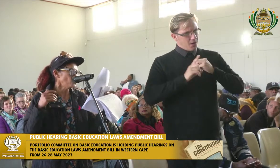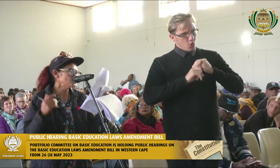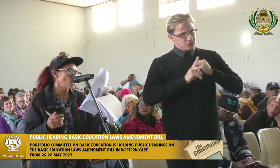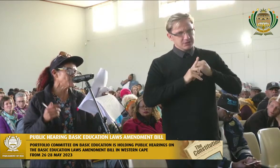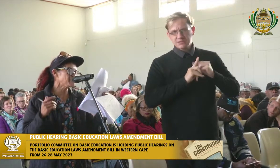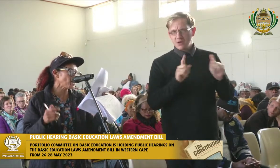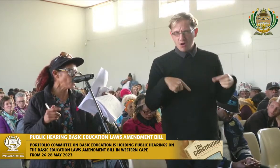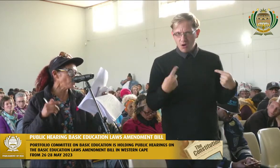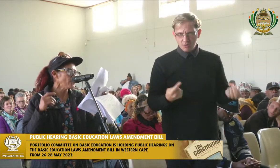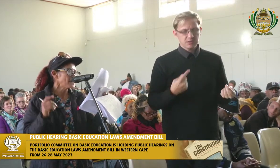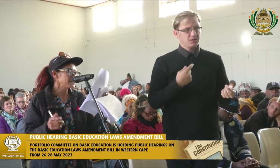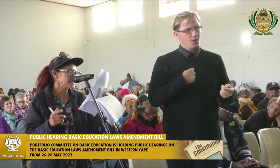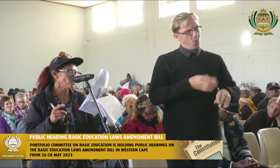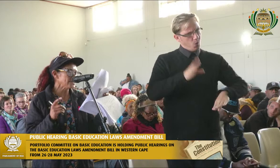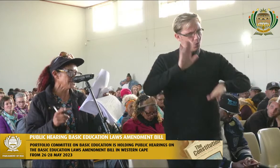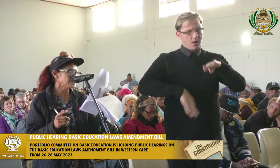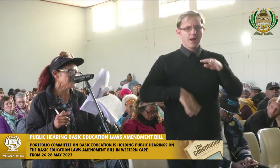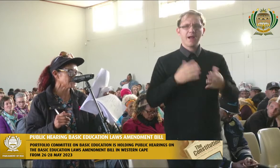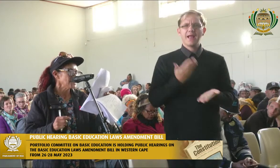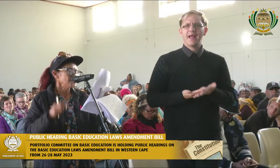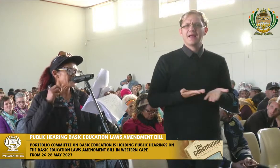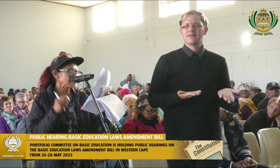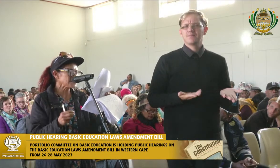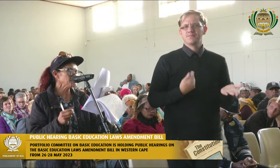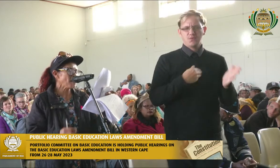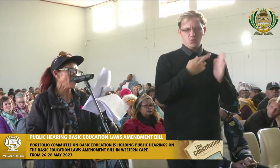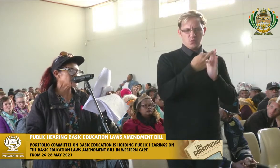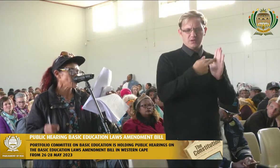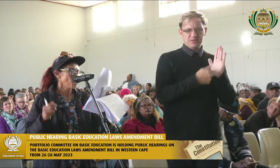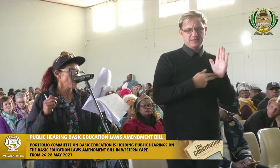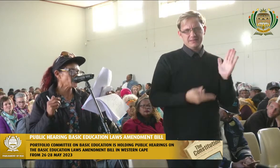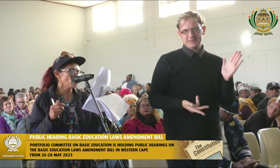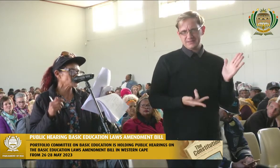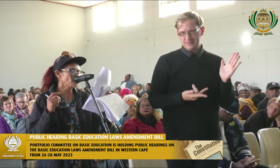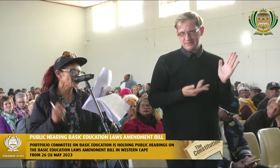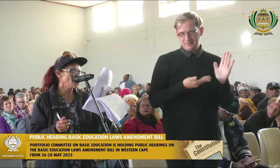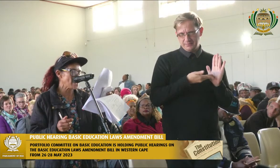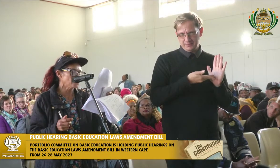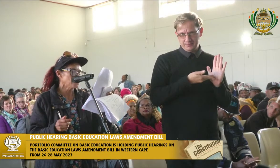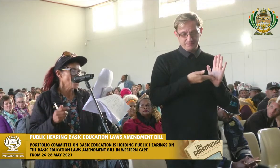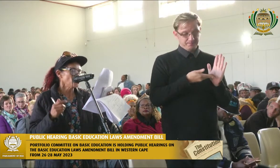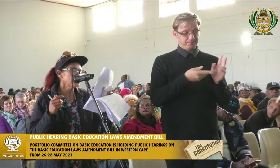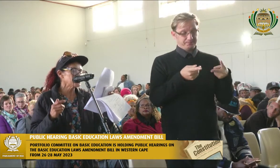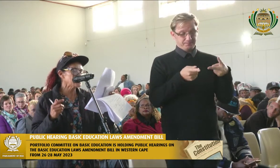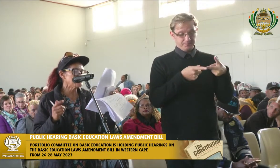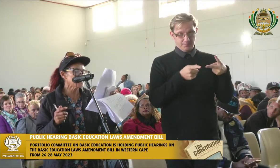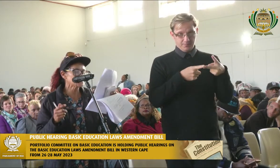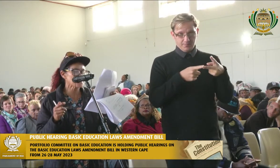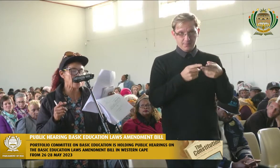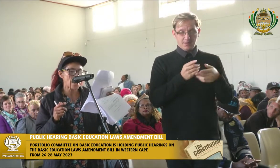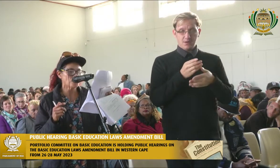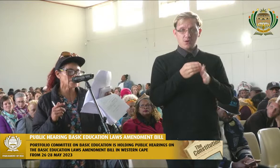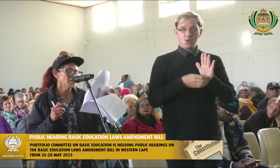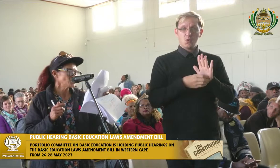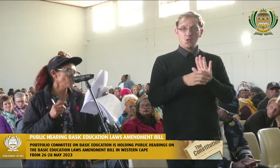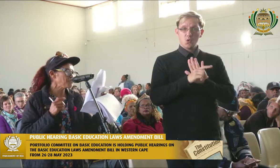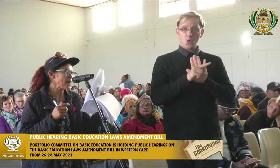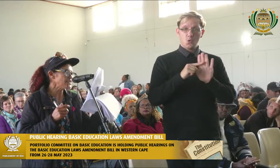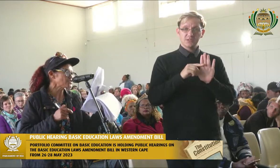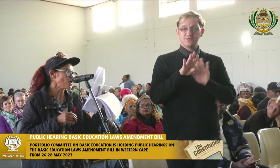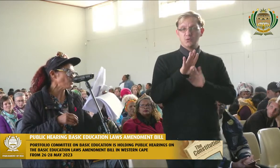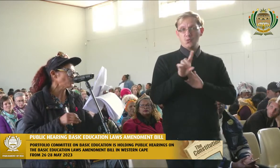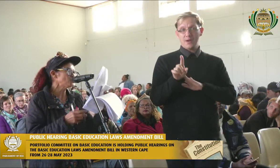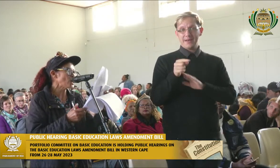members who don't follow the regulations. The second part of Clause 41 will give the minister power